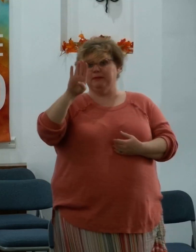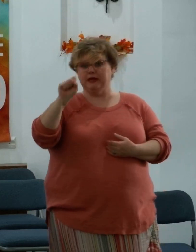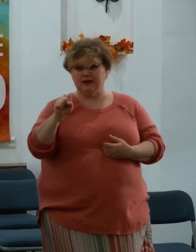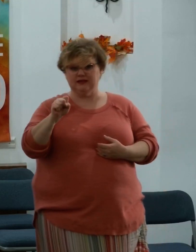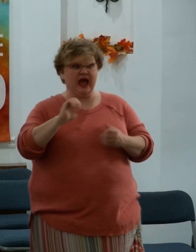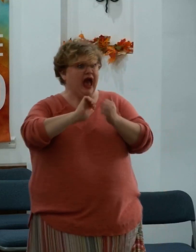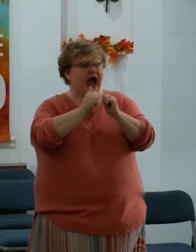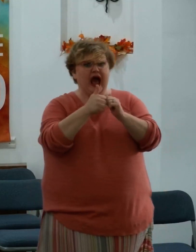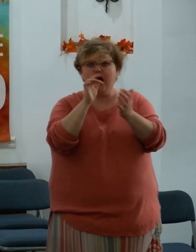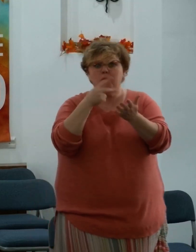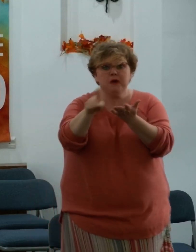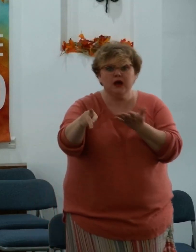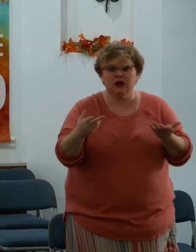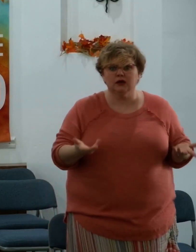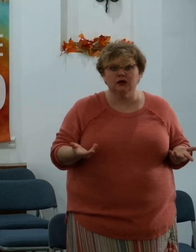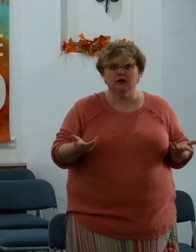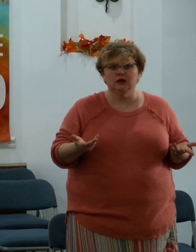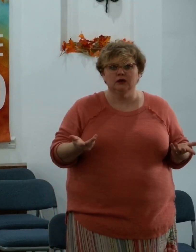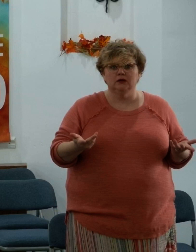going to pay for all that?